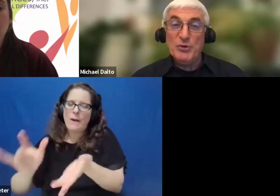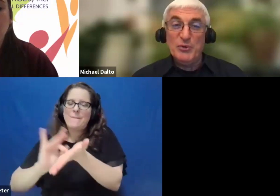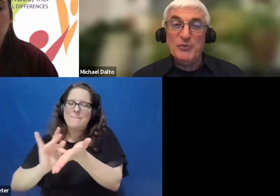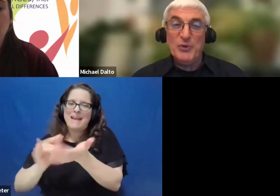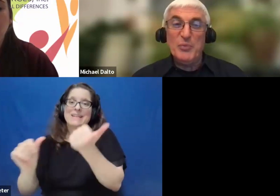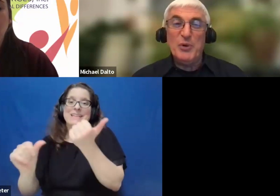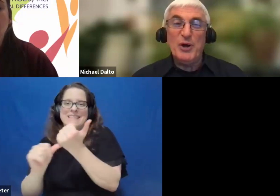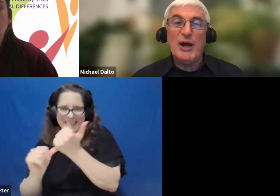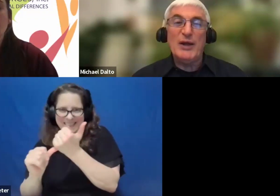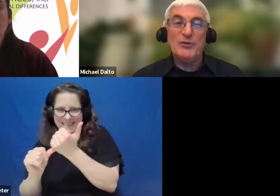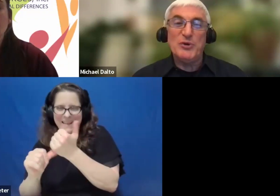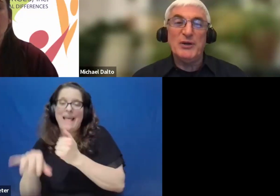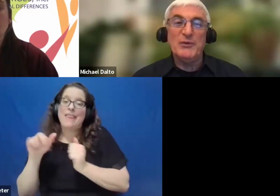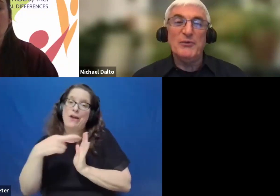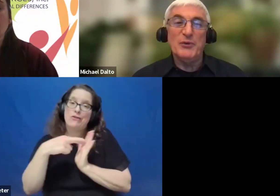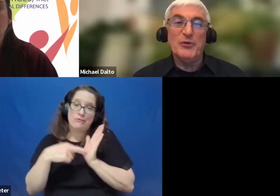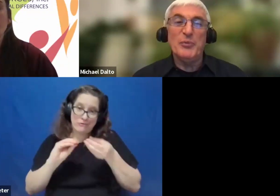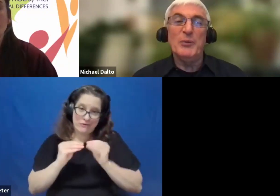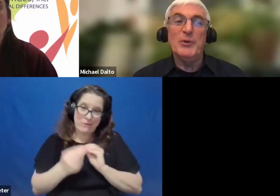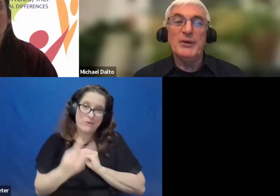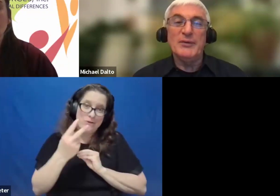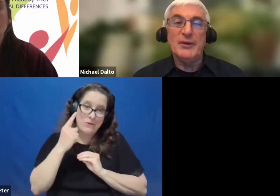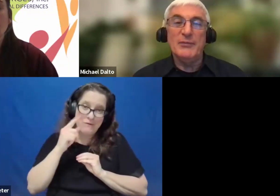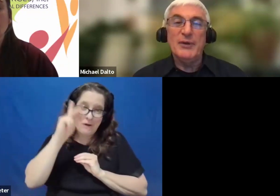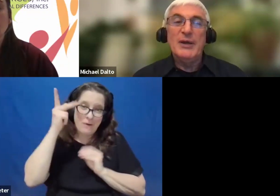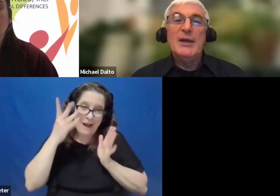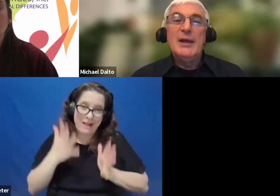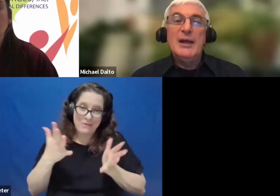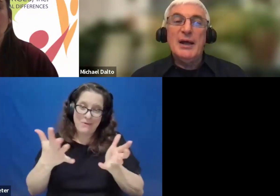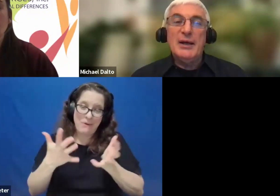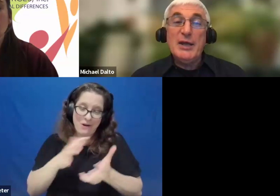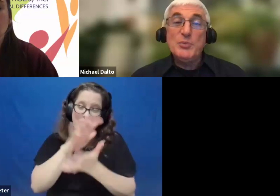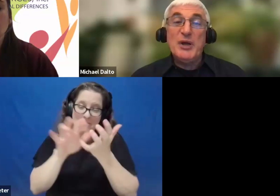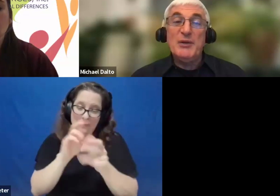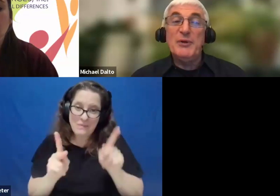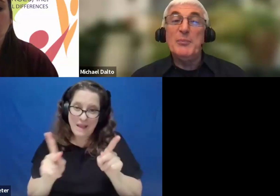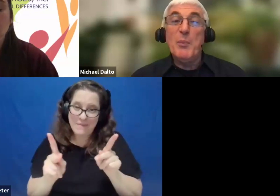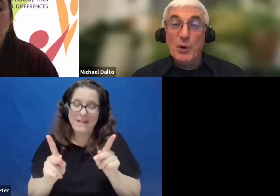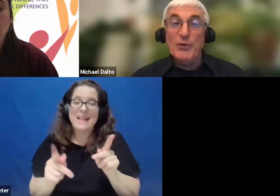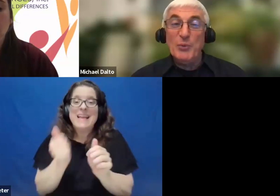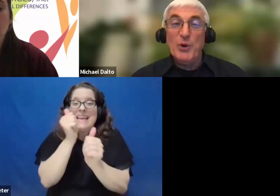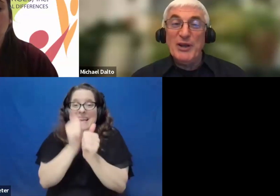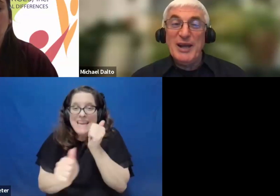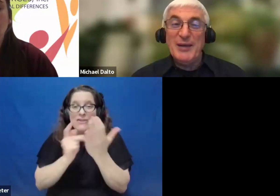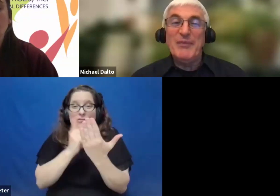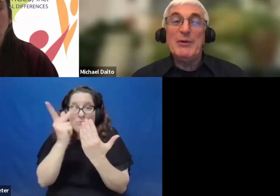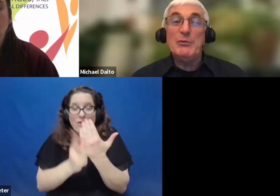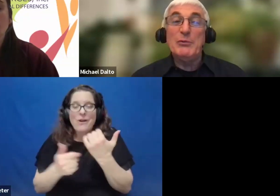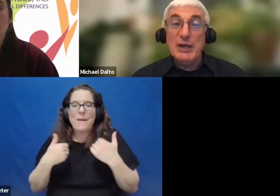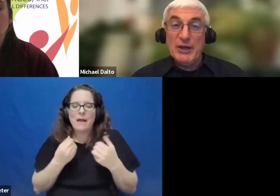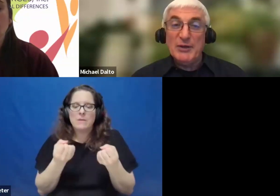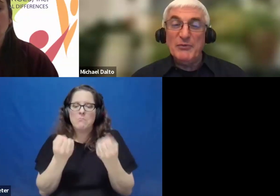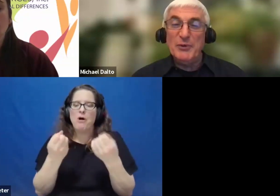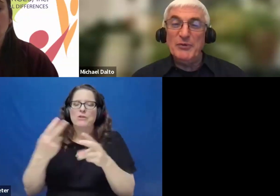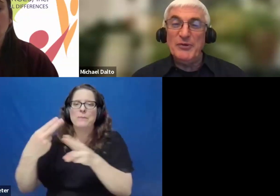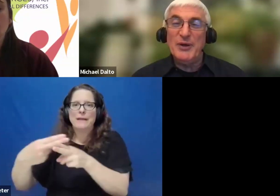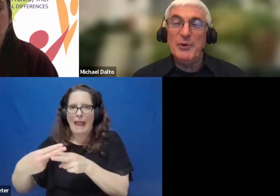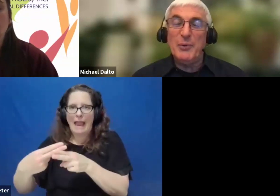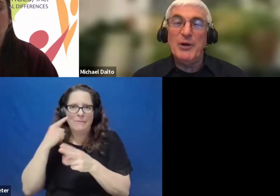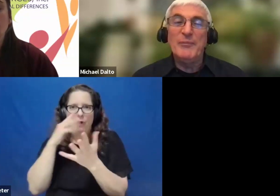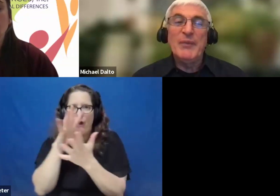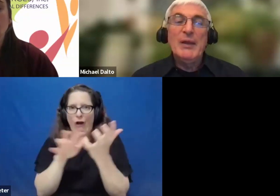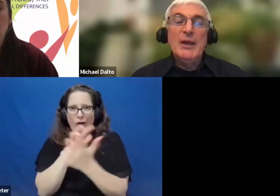number 2 for bureaucrats trying to confuse the public, is give each benefit more than one name. That really